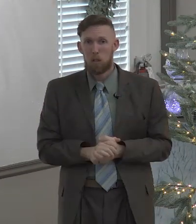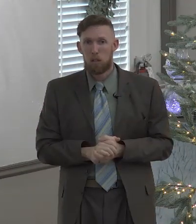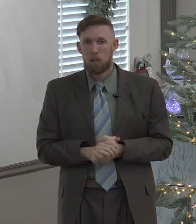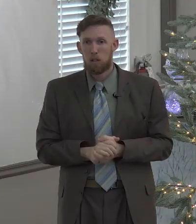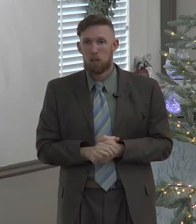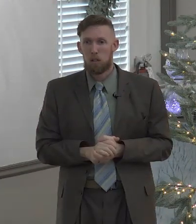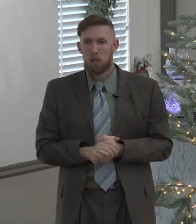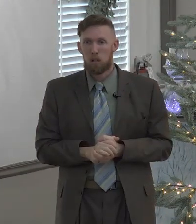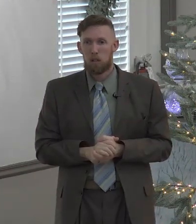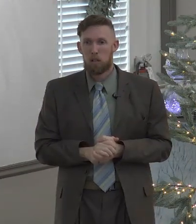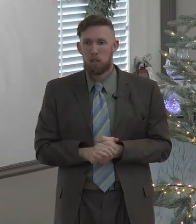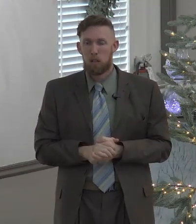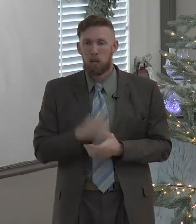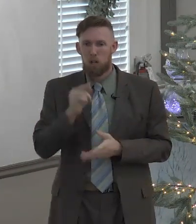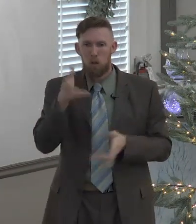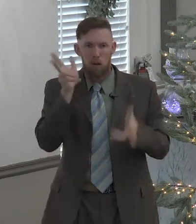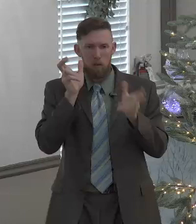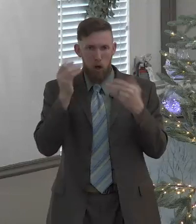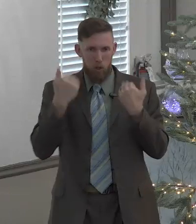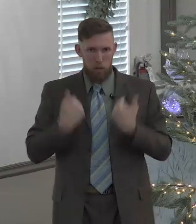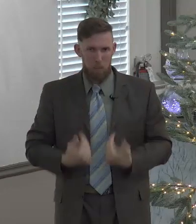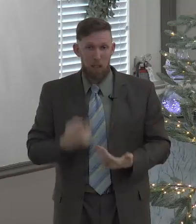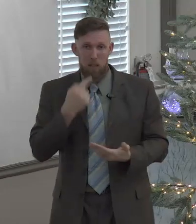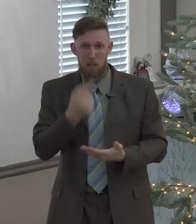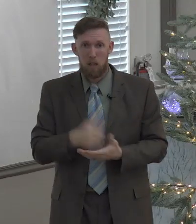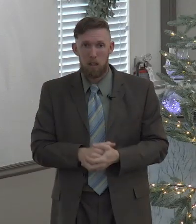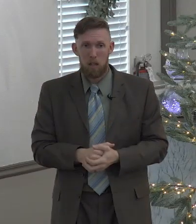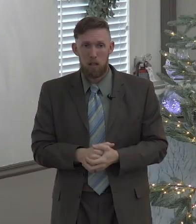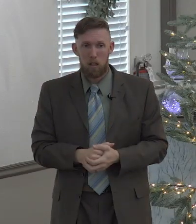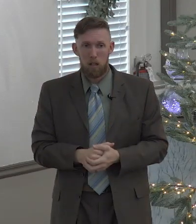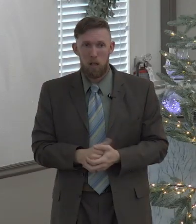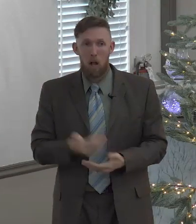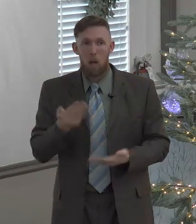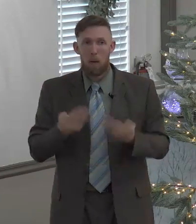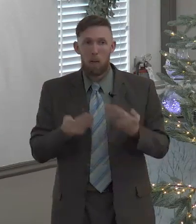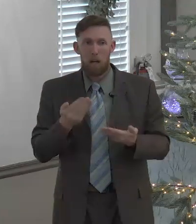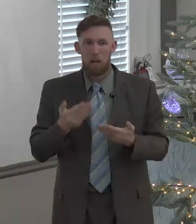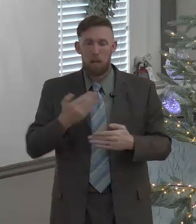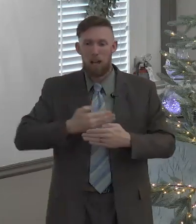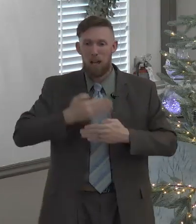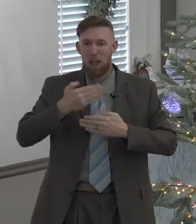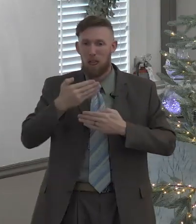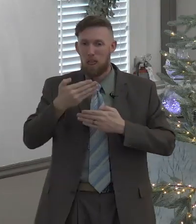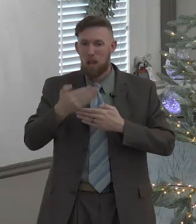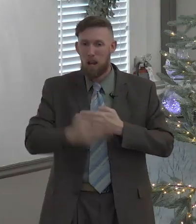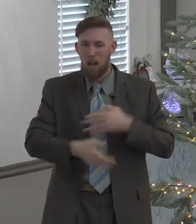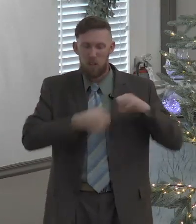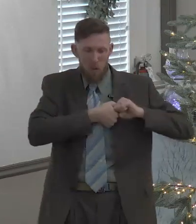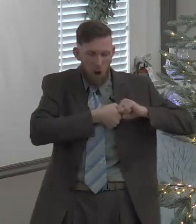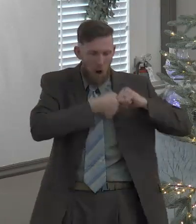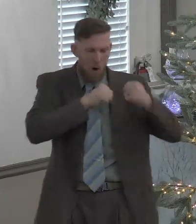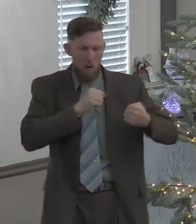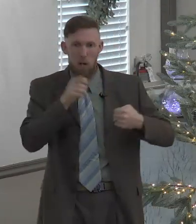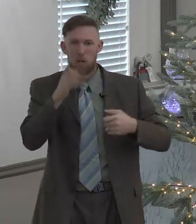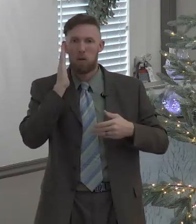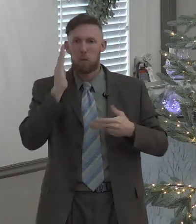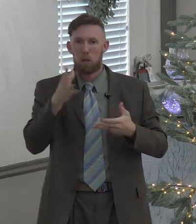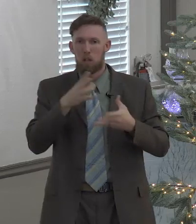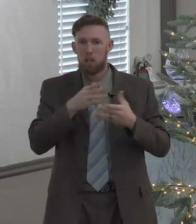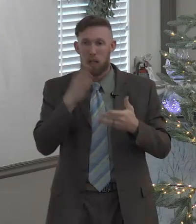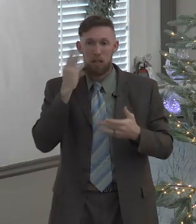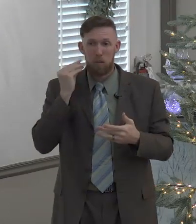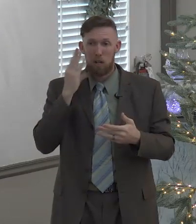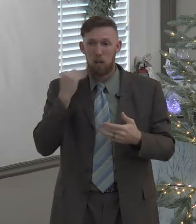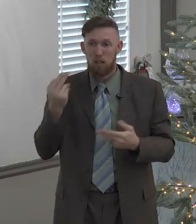I don't mean to scare anybody, but listen, there are people sitting in this room right now that heard me say that the